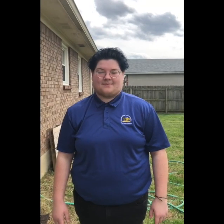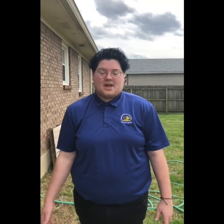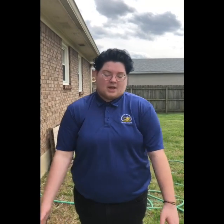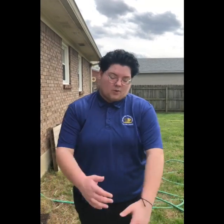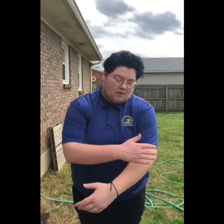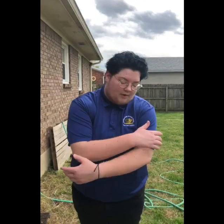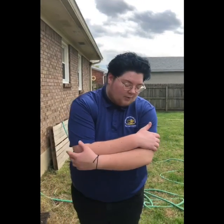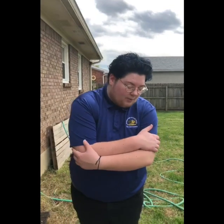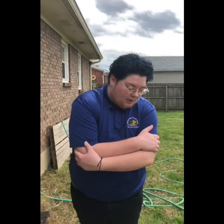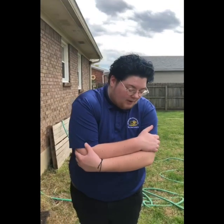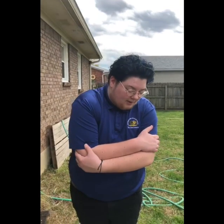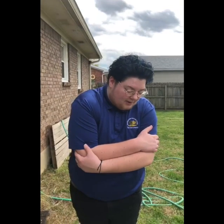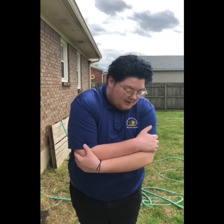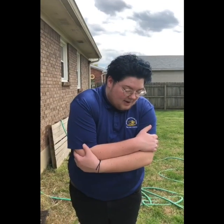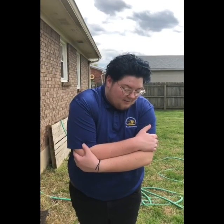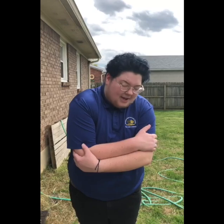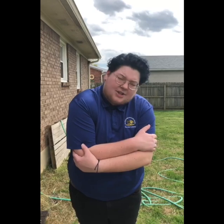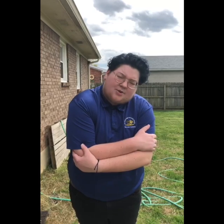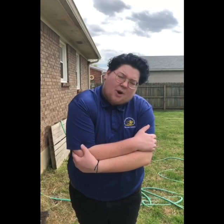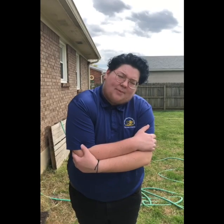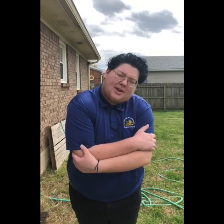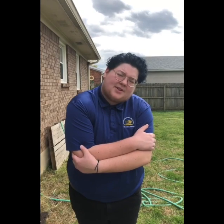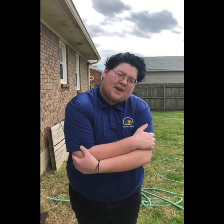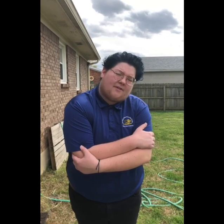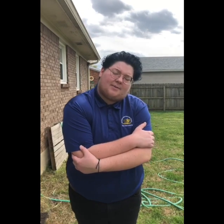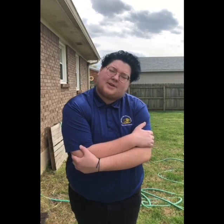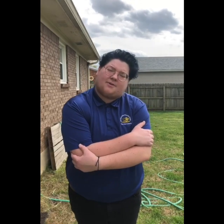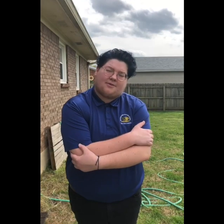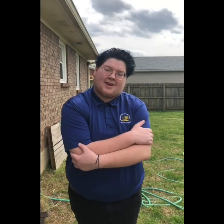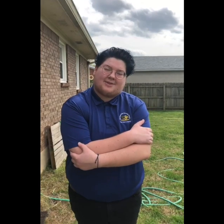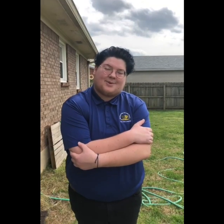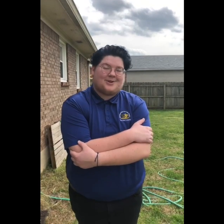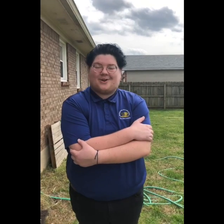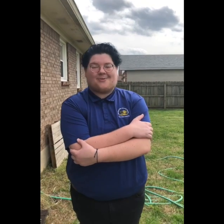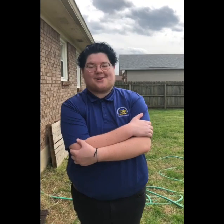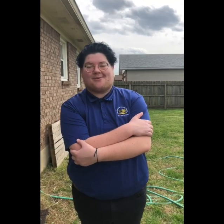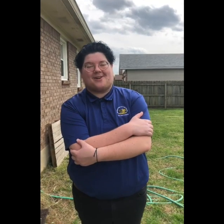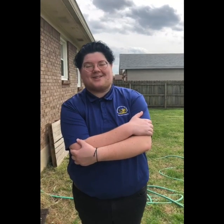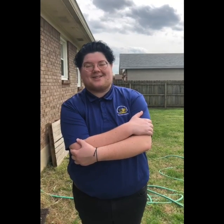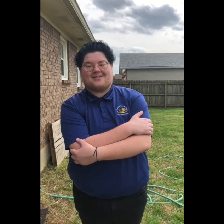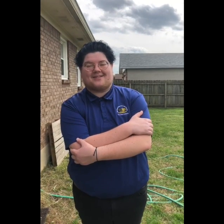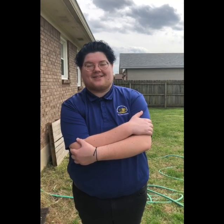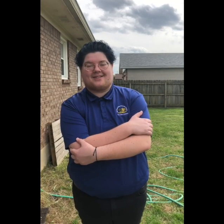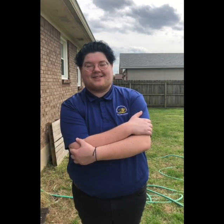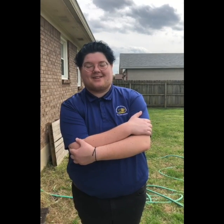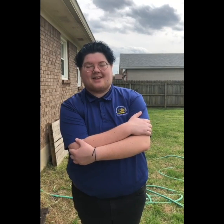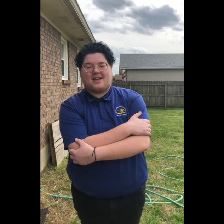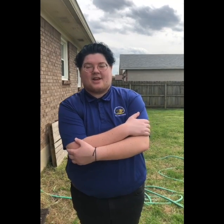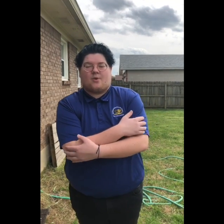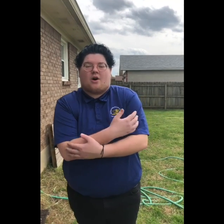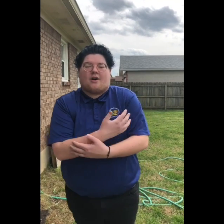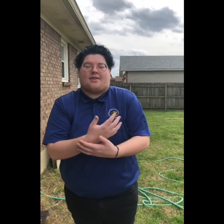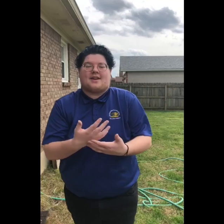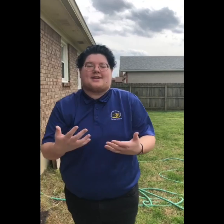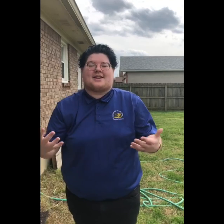You are vulnerable because you are yourself up to your friends when you don't really want to. You are authentic